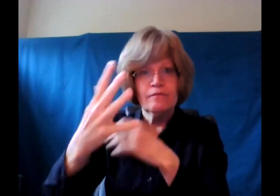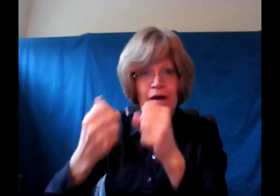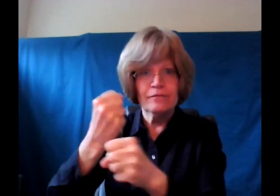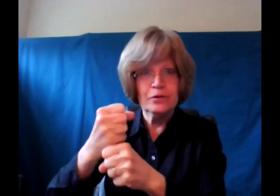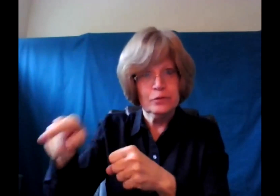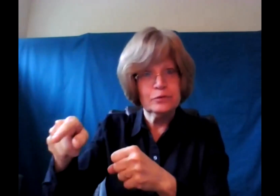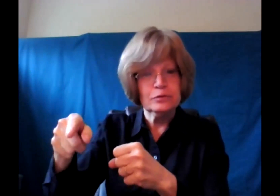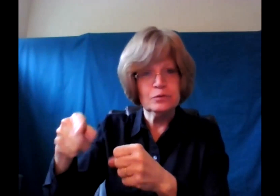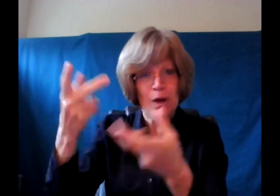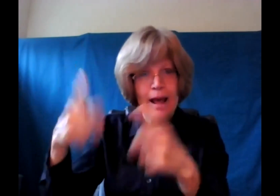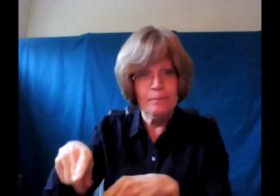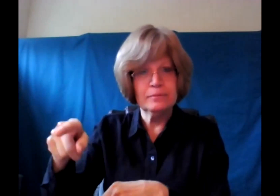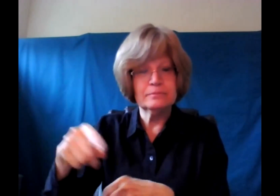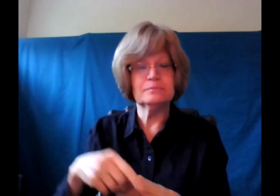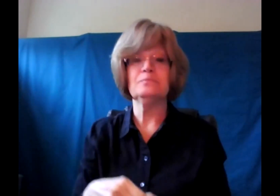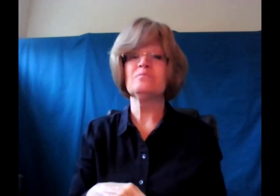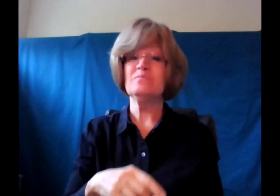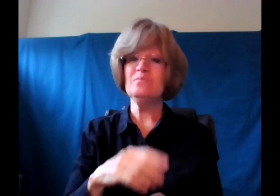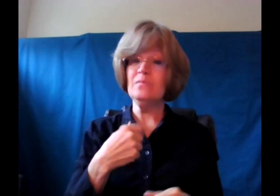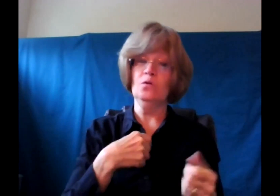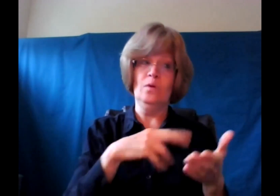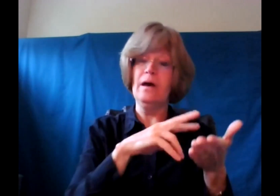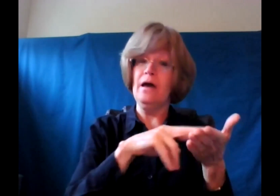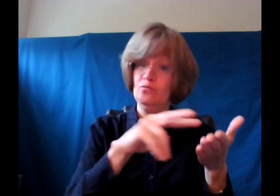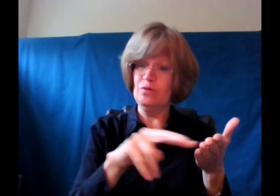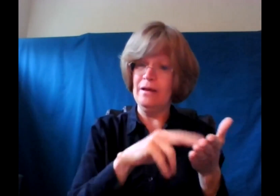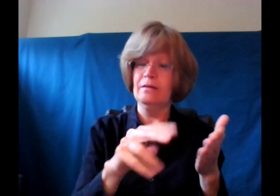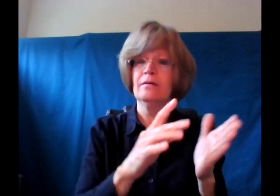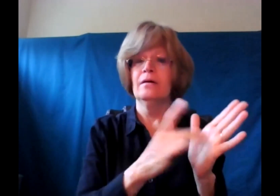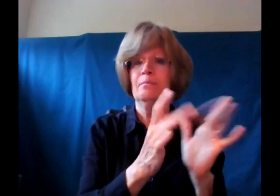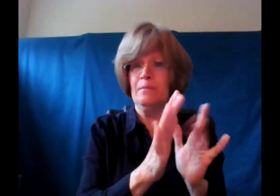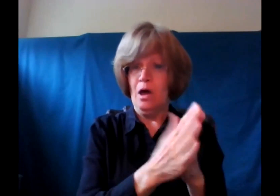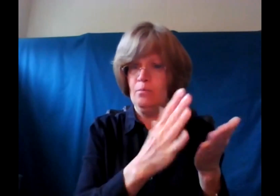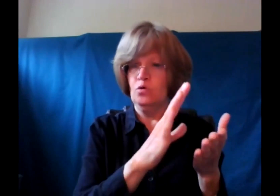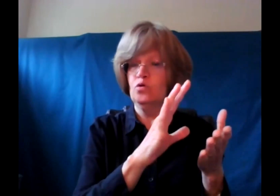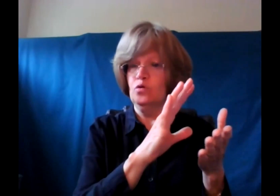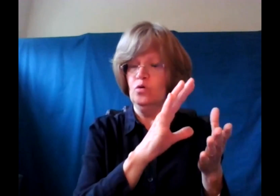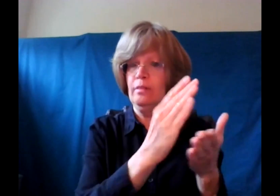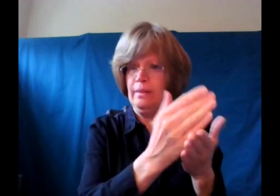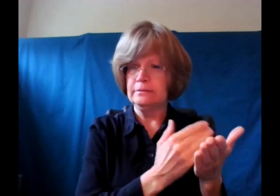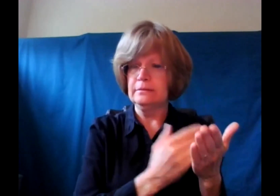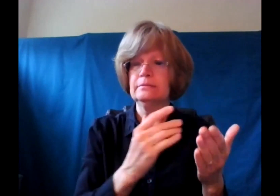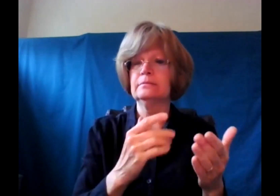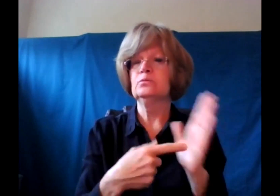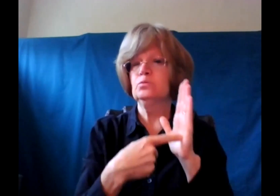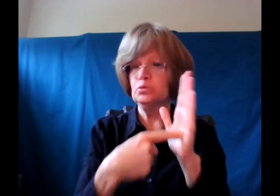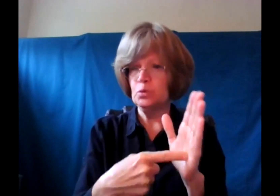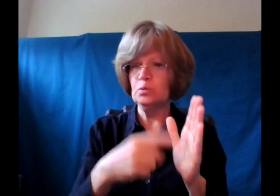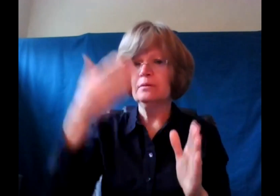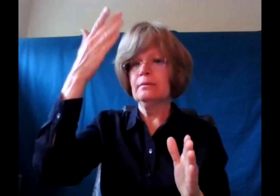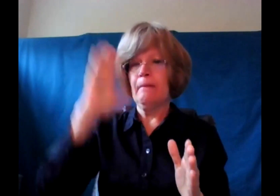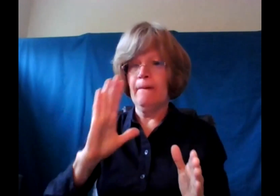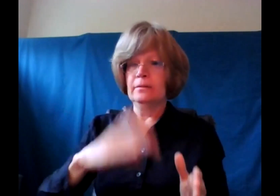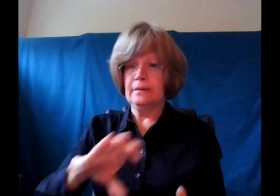This text that I read reveals, especially towards the end, reveals some of the characteristics of